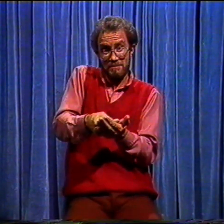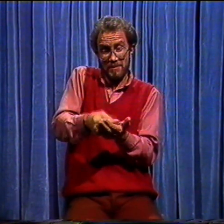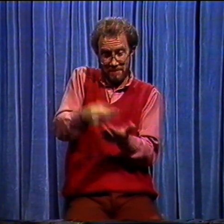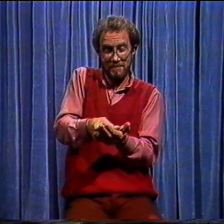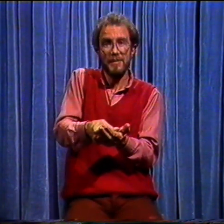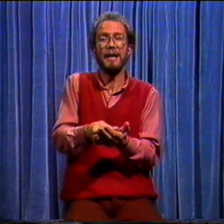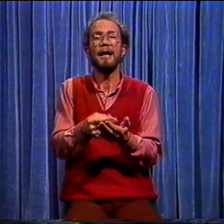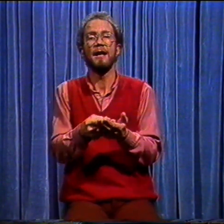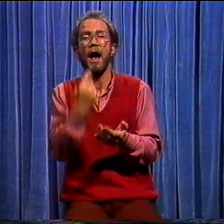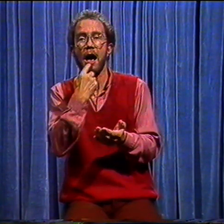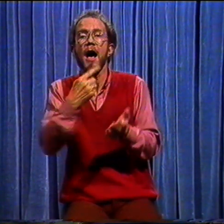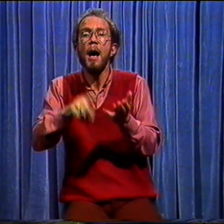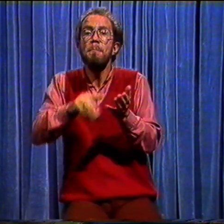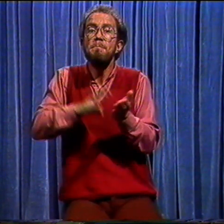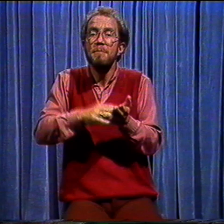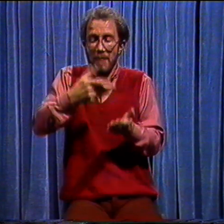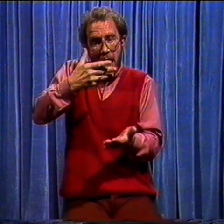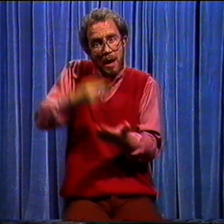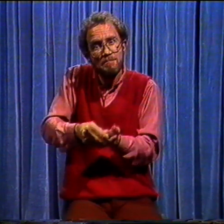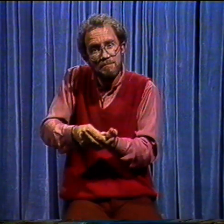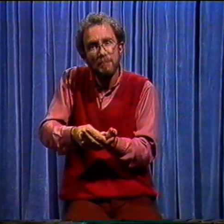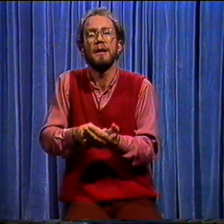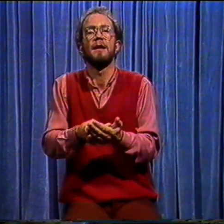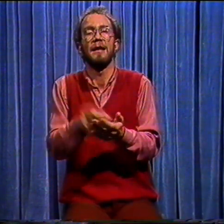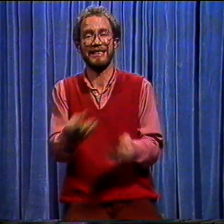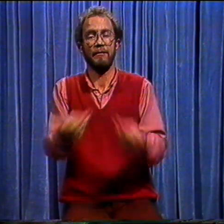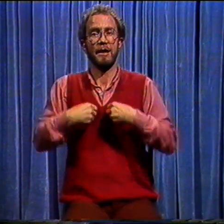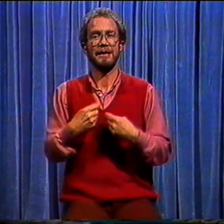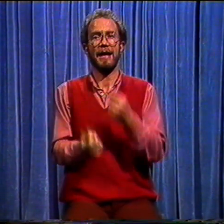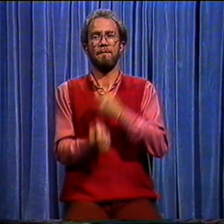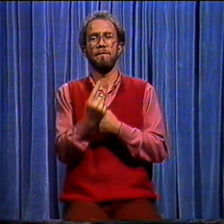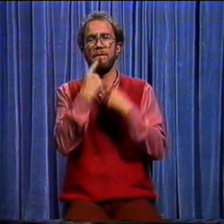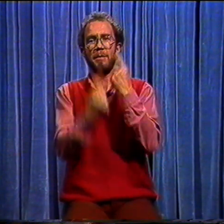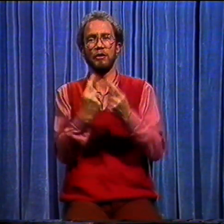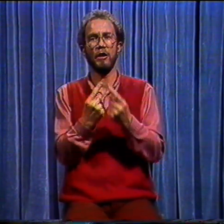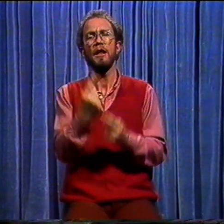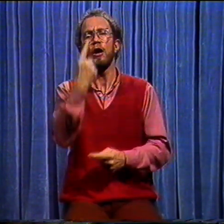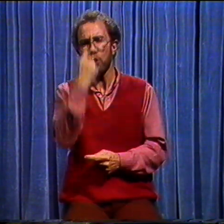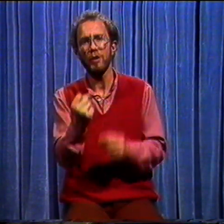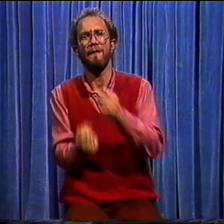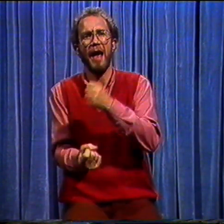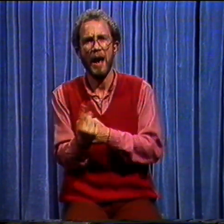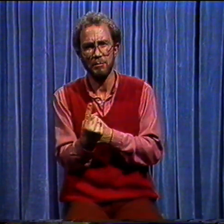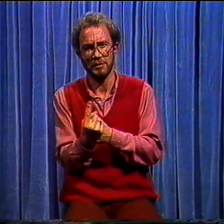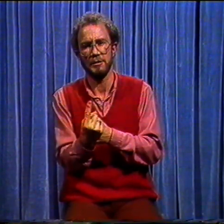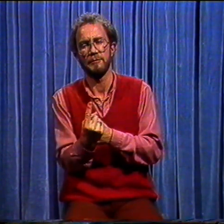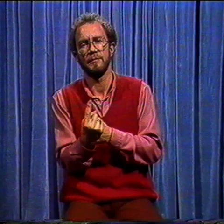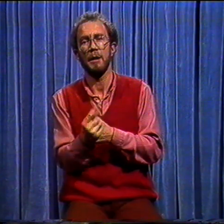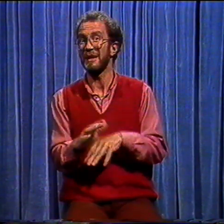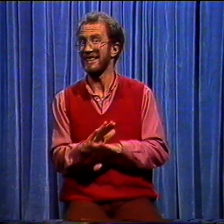is giving us, this sign is giving us the information that it could have happened, but it